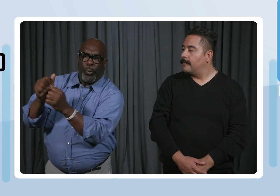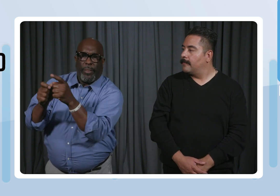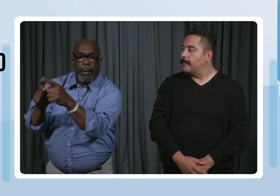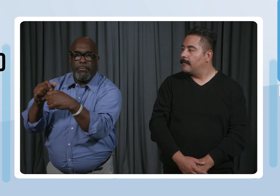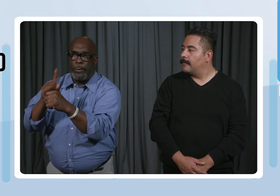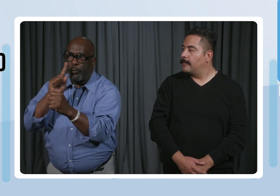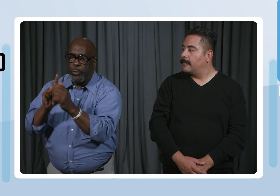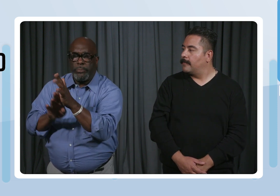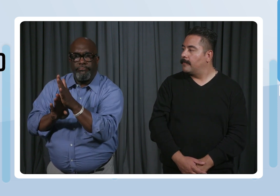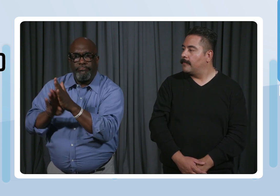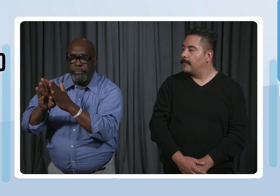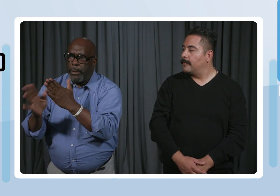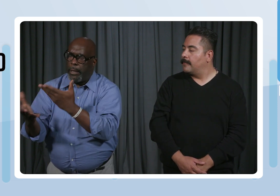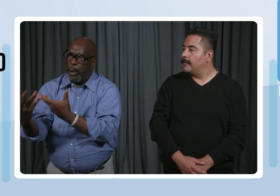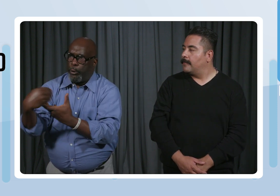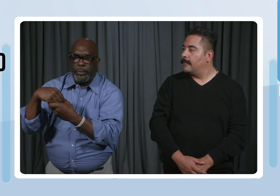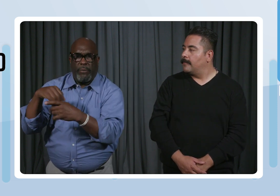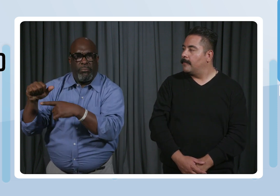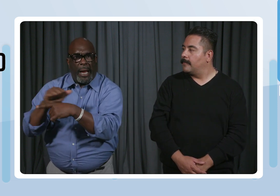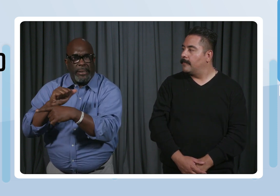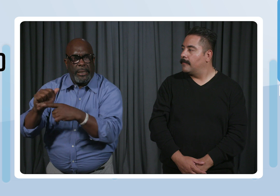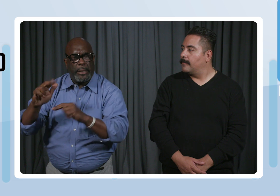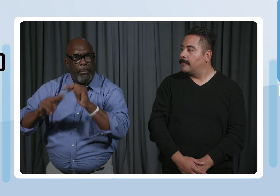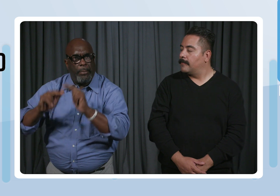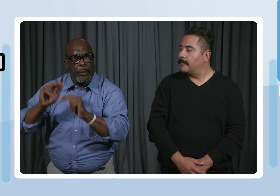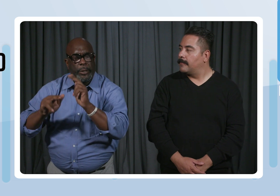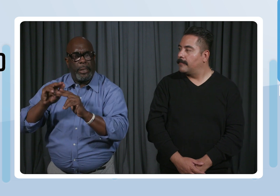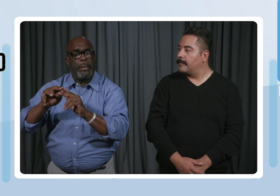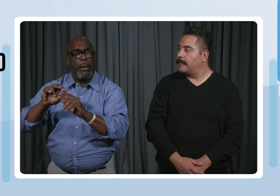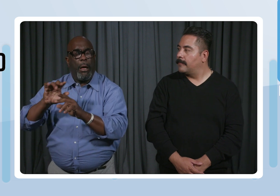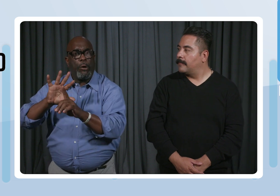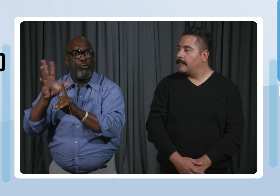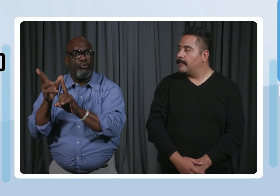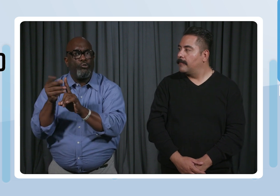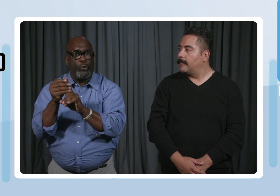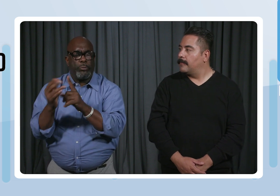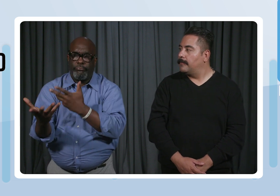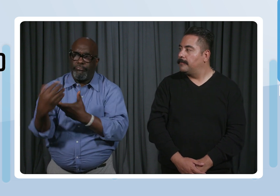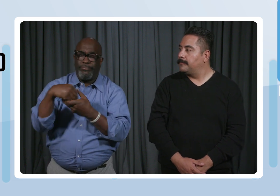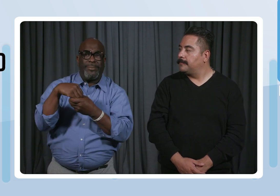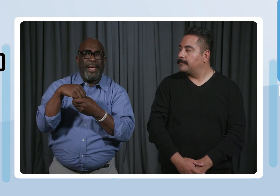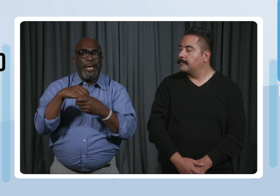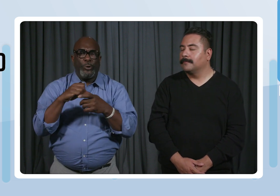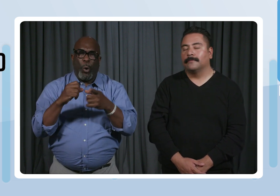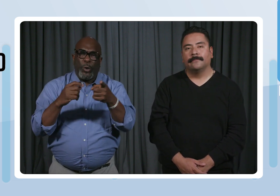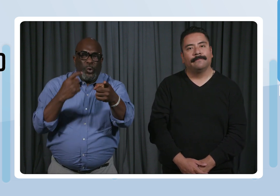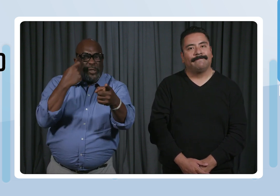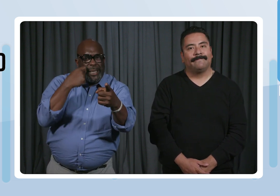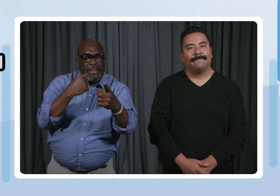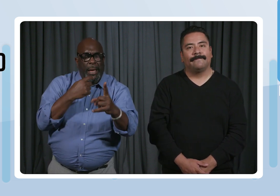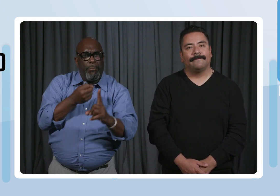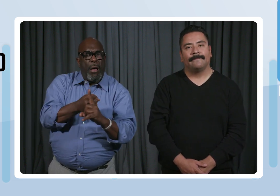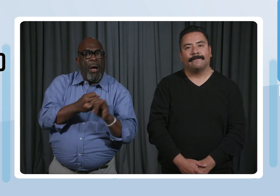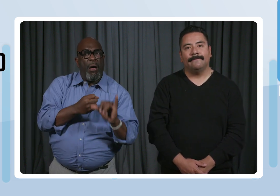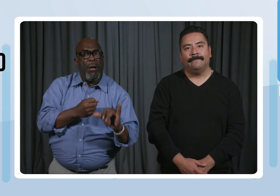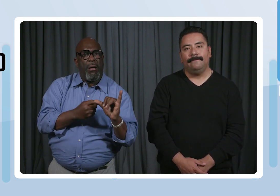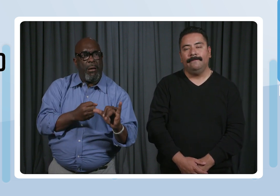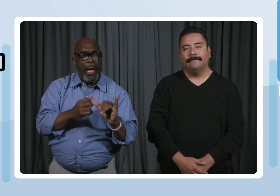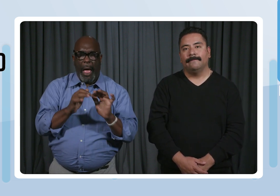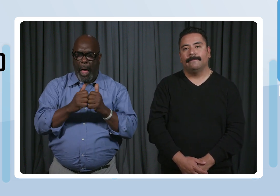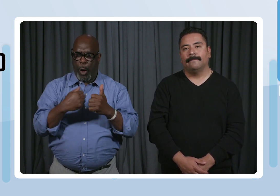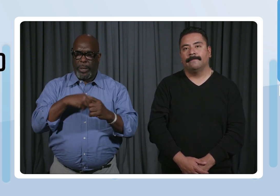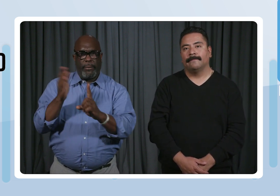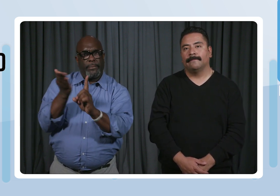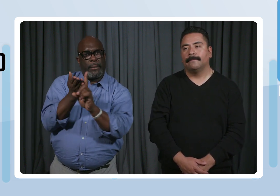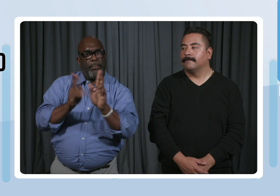building inclusive cultures. So, some of what you just said really resonated in terms of how do we shift attitudes.